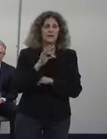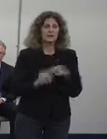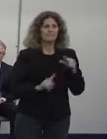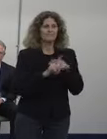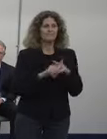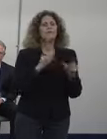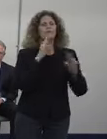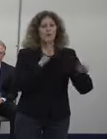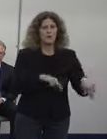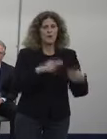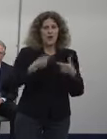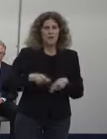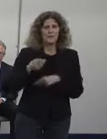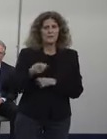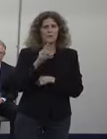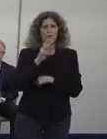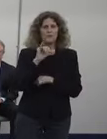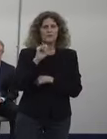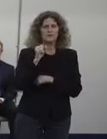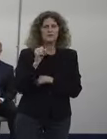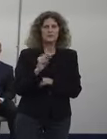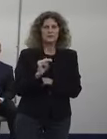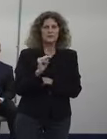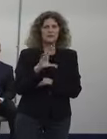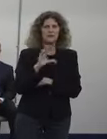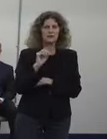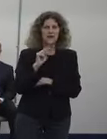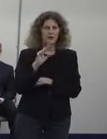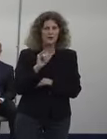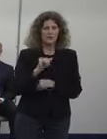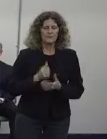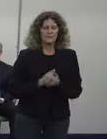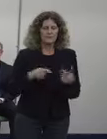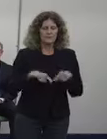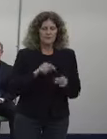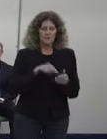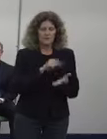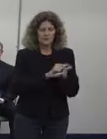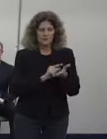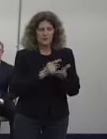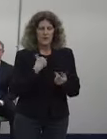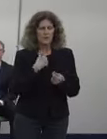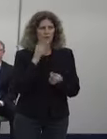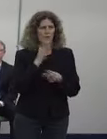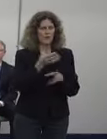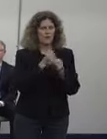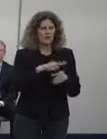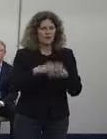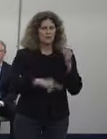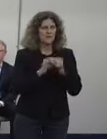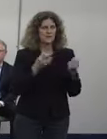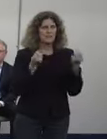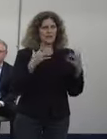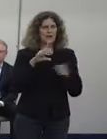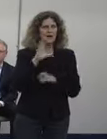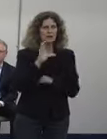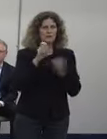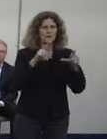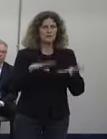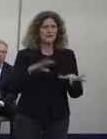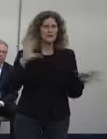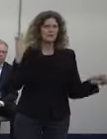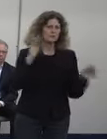County. During the coming week, we are expecting the results of hundreds of tests for COVID-19 that have